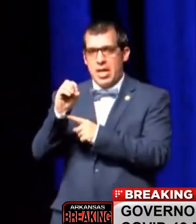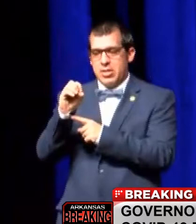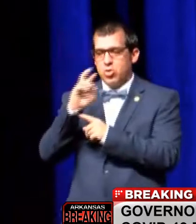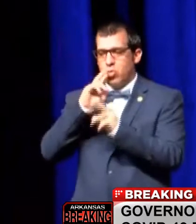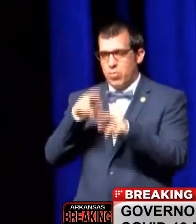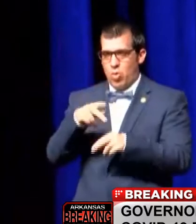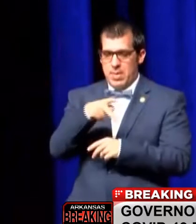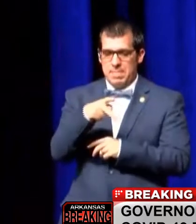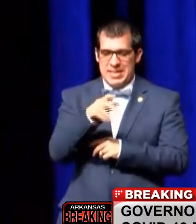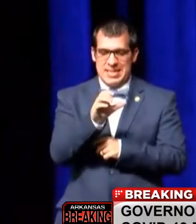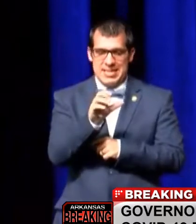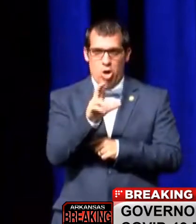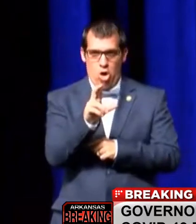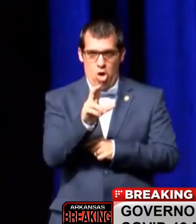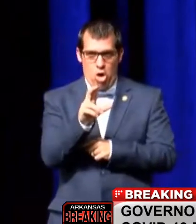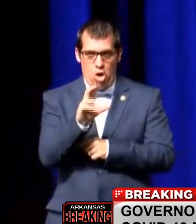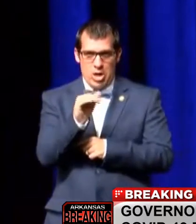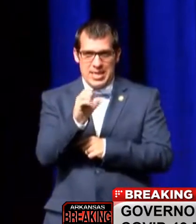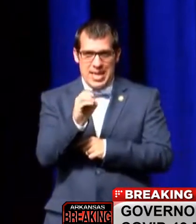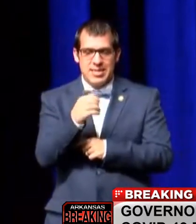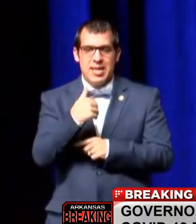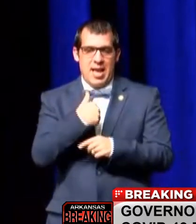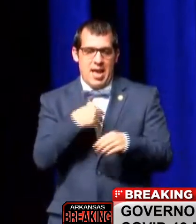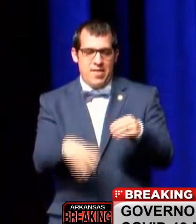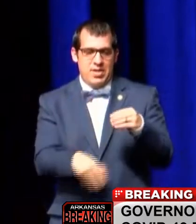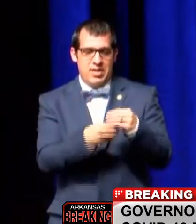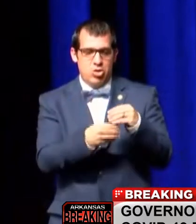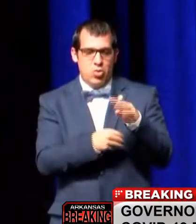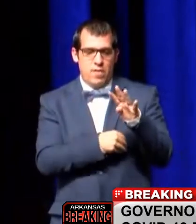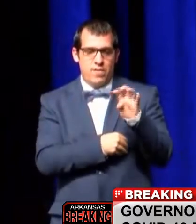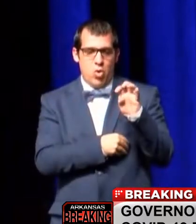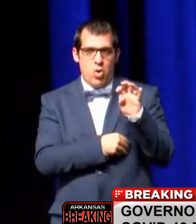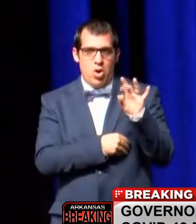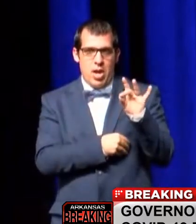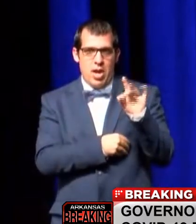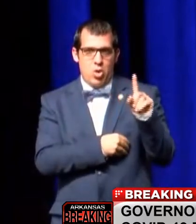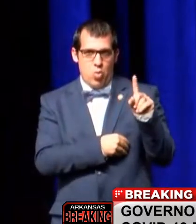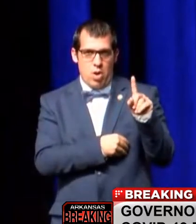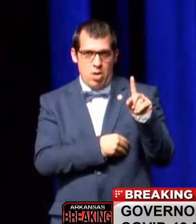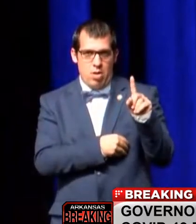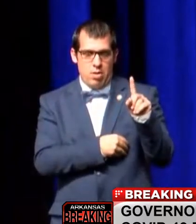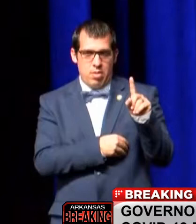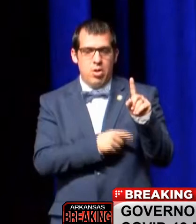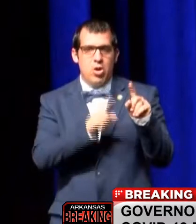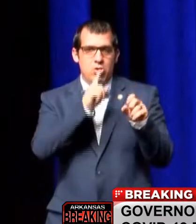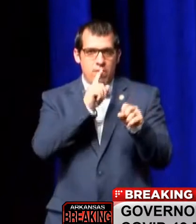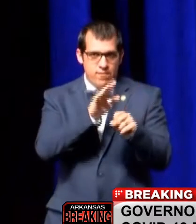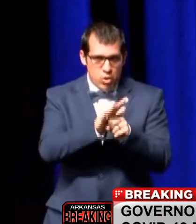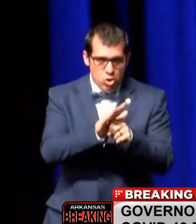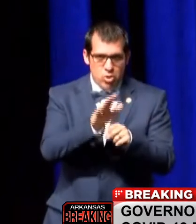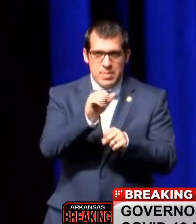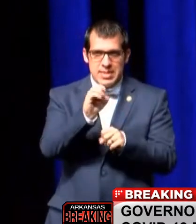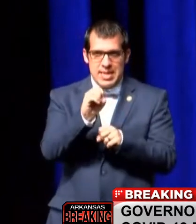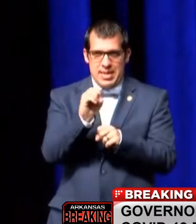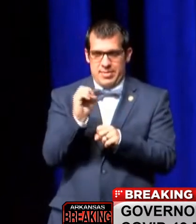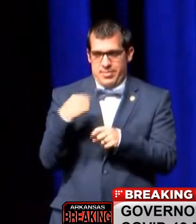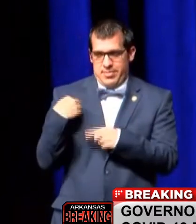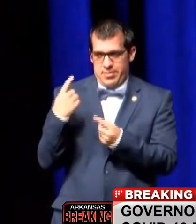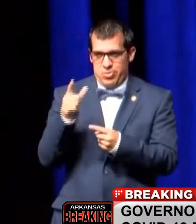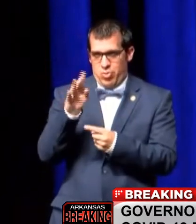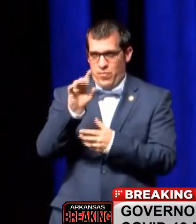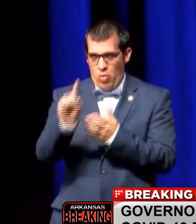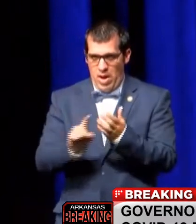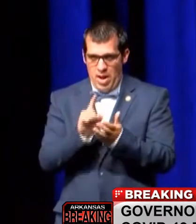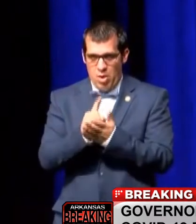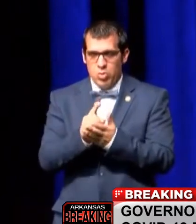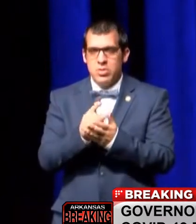PCR cases, we have an additional 481 confirmed cases in the last 24 hours. We